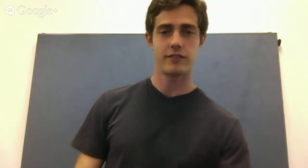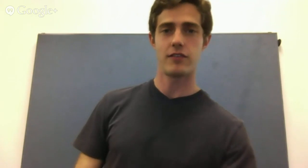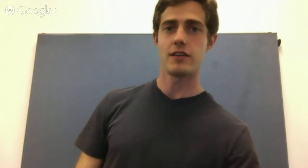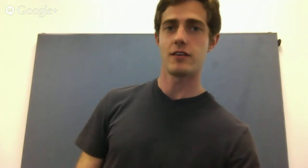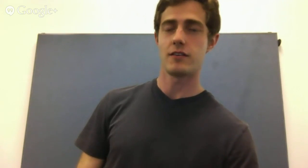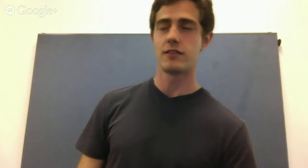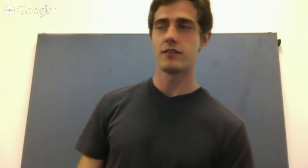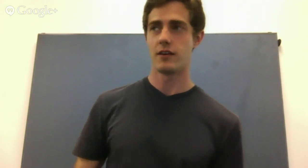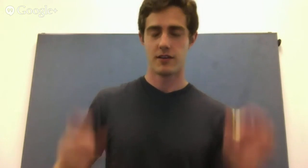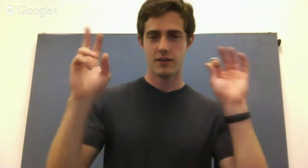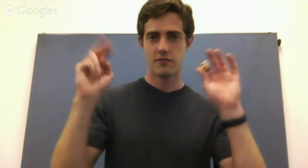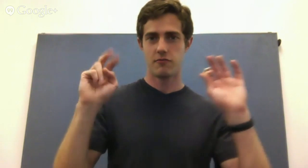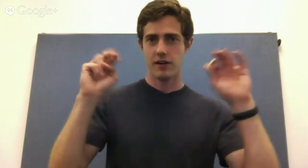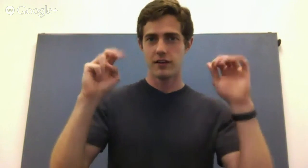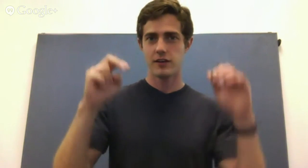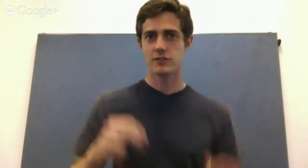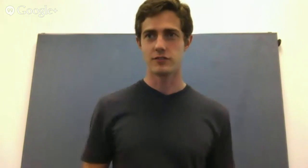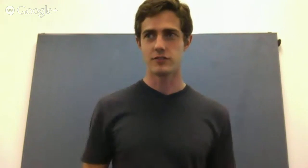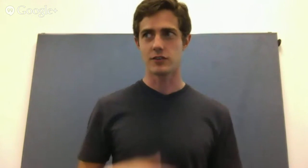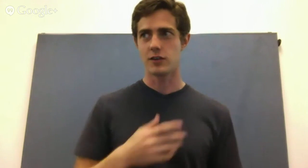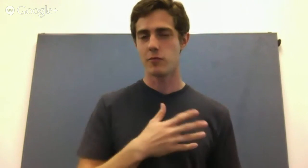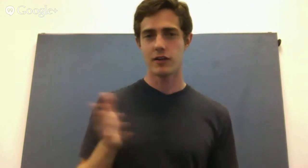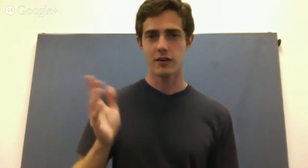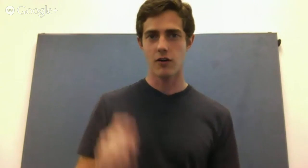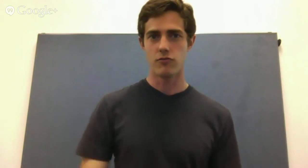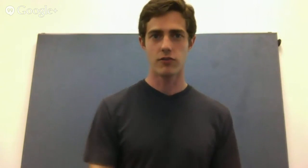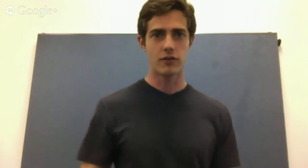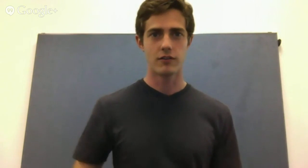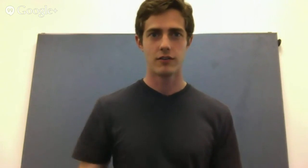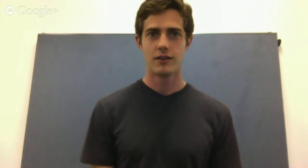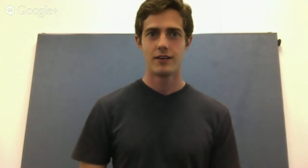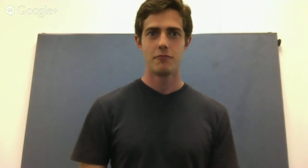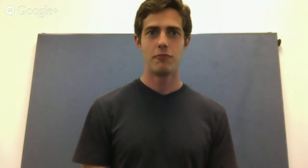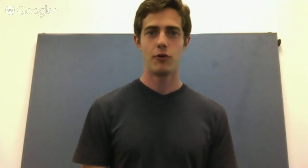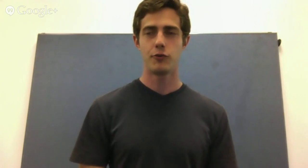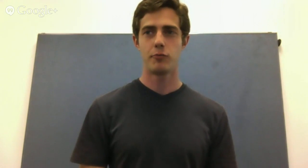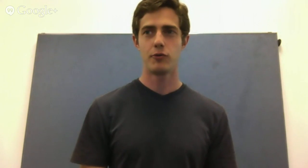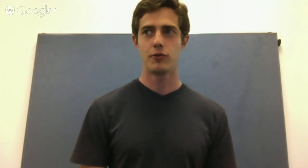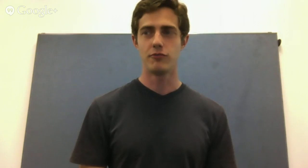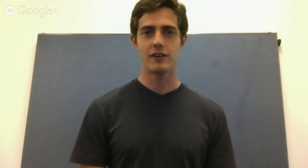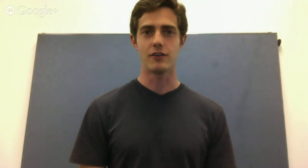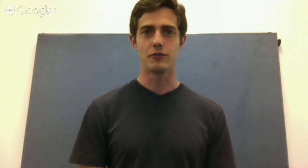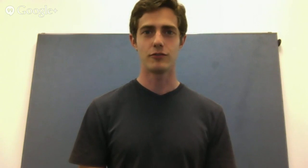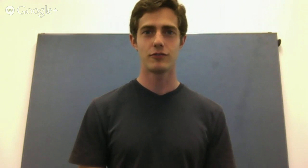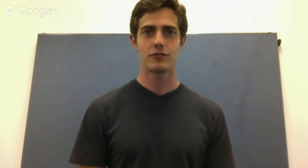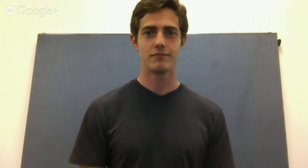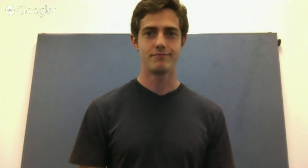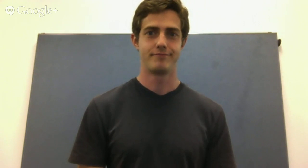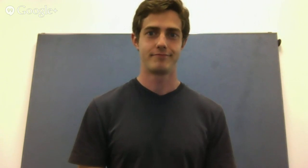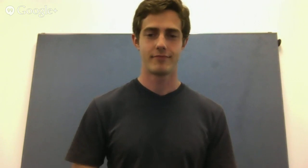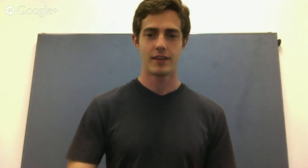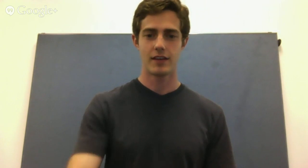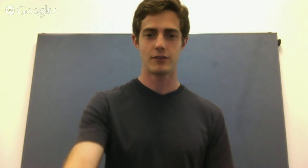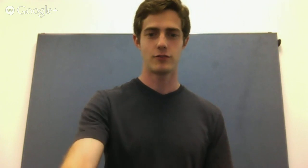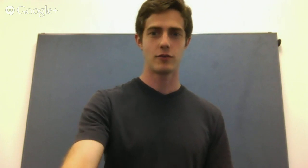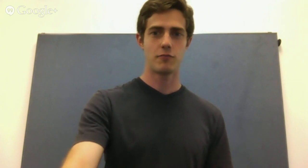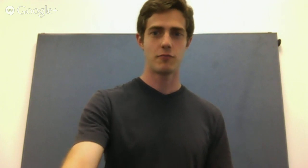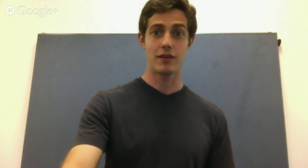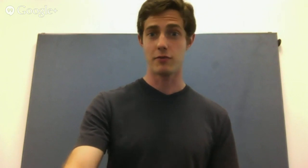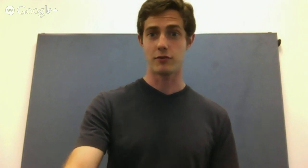unless the violations accumulate over multiple videos, it shouldn't be that much of